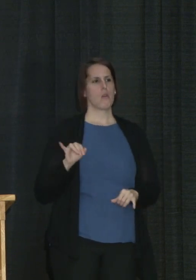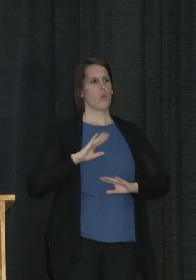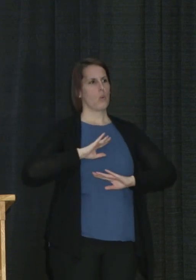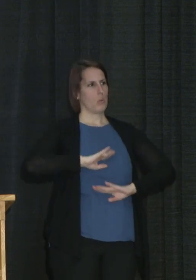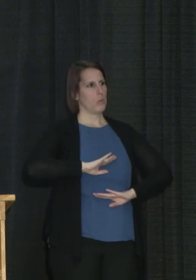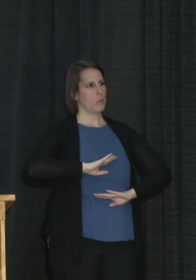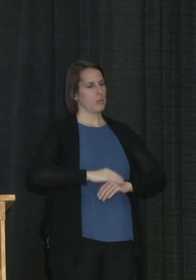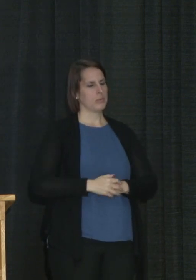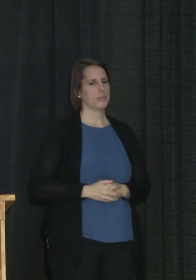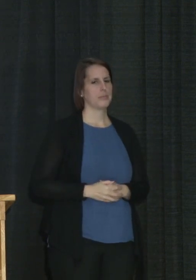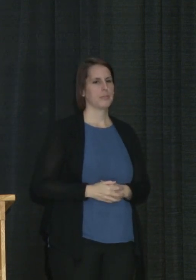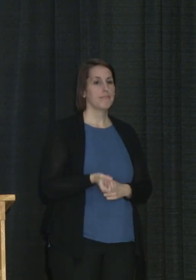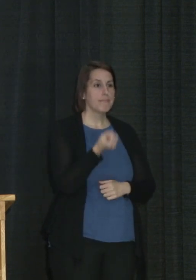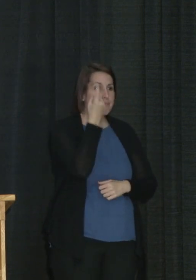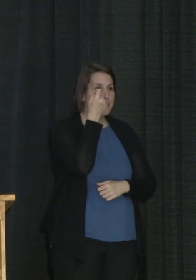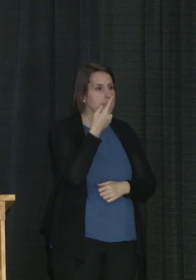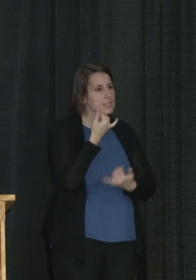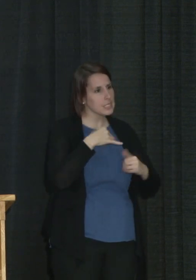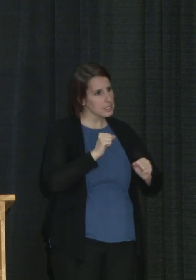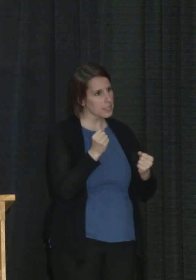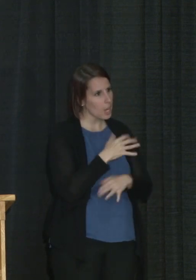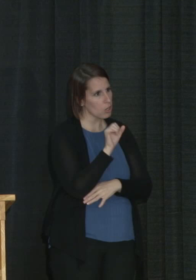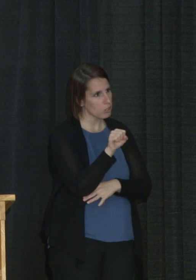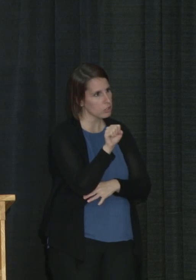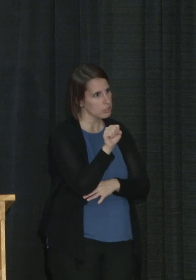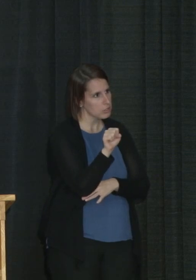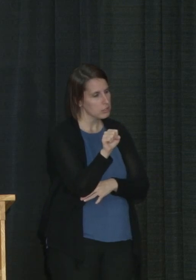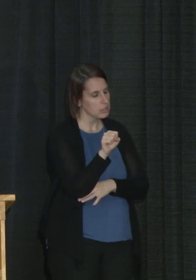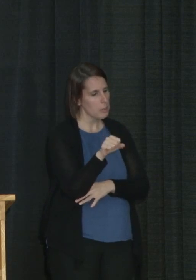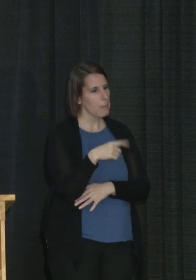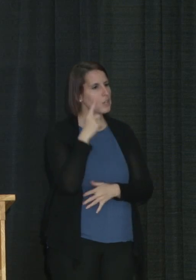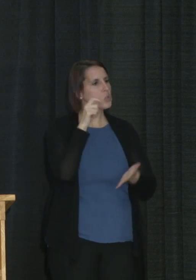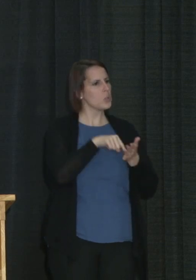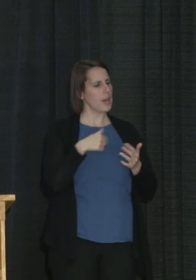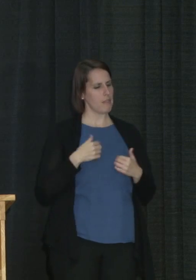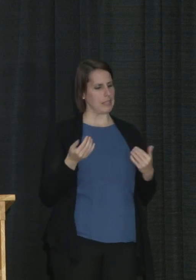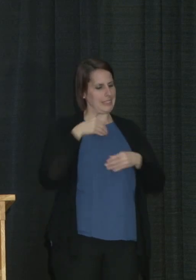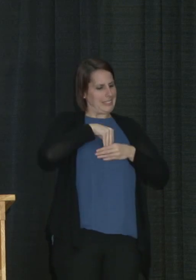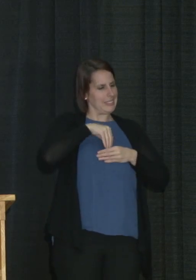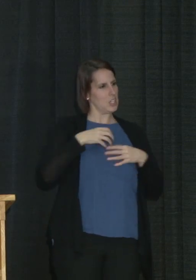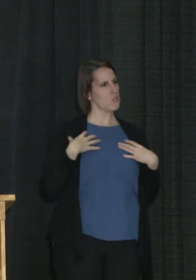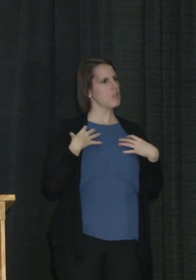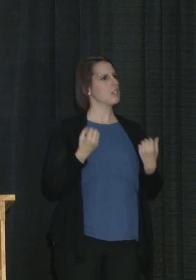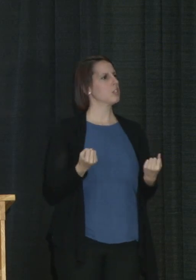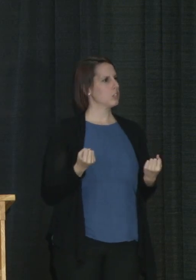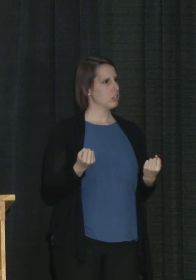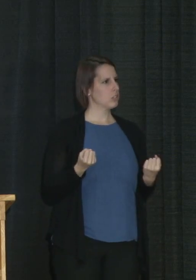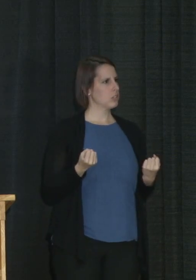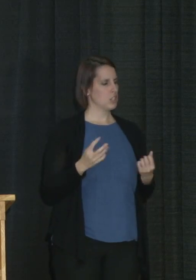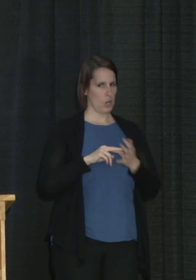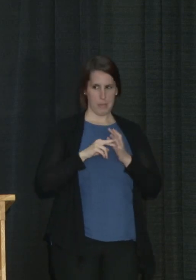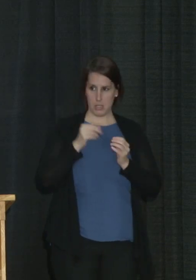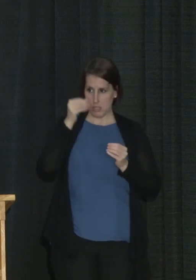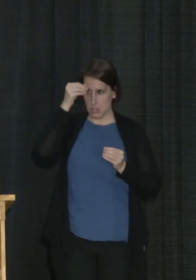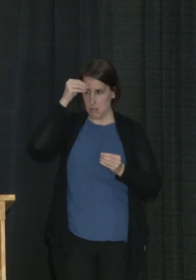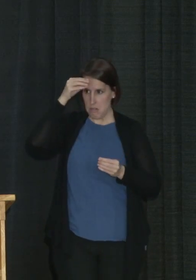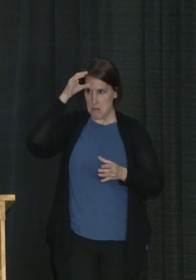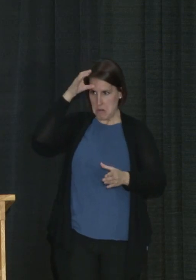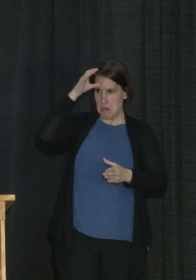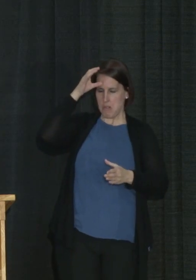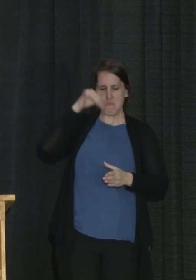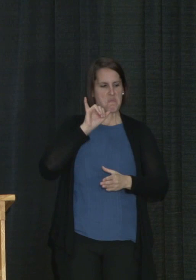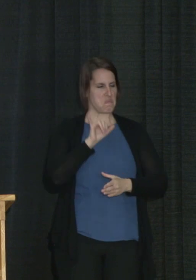She was still scared, but Gabrielle found courage. She found strength in the knowledge that the nurses shared with her.